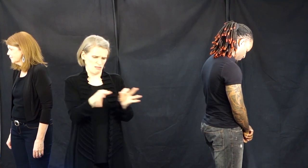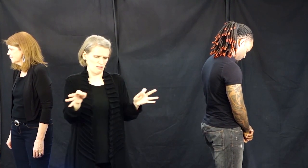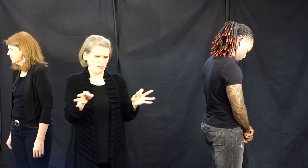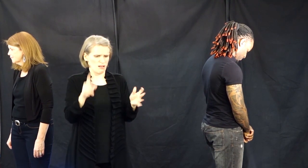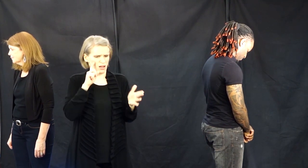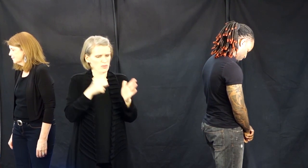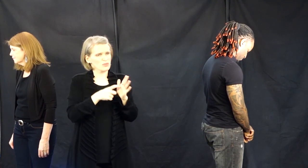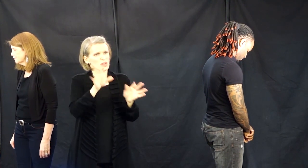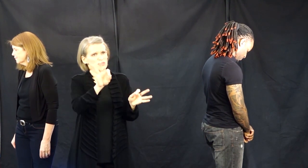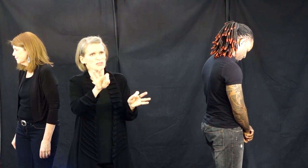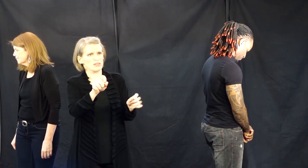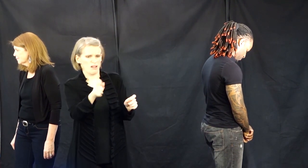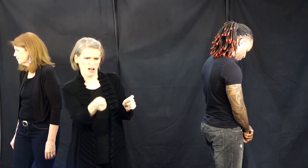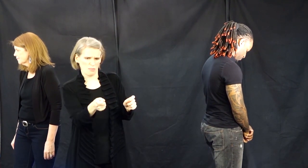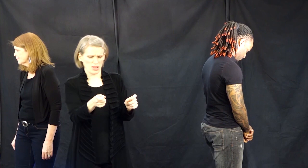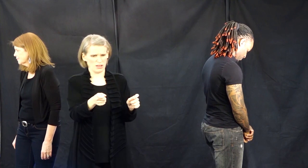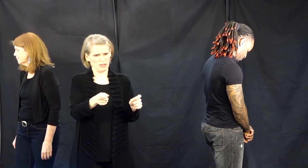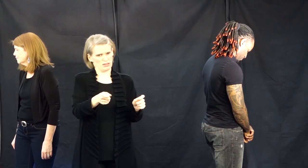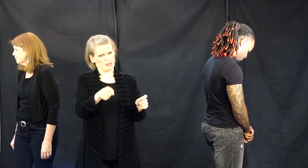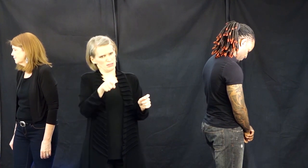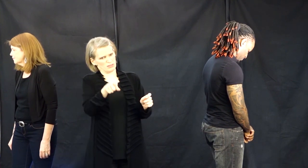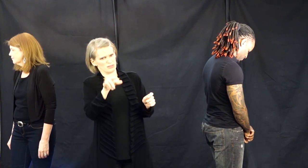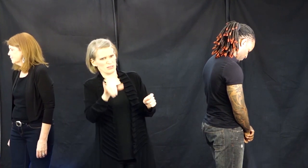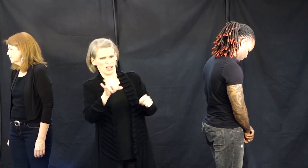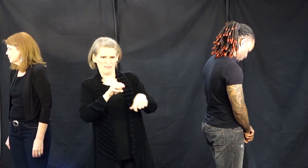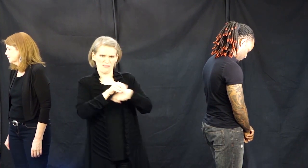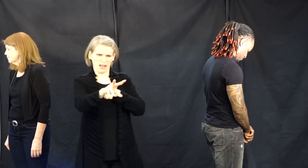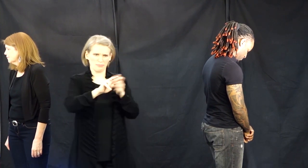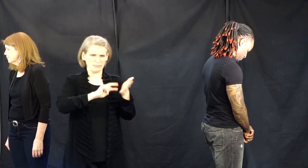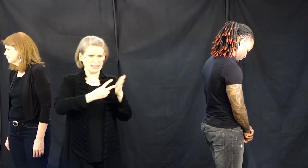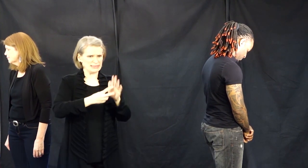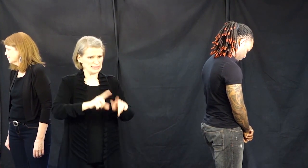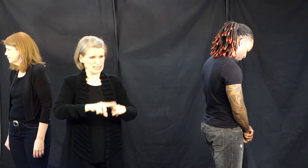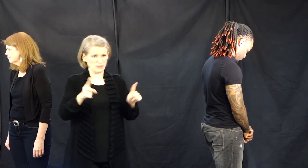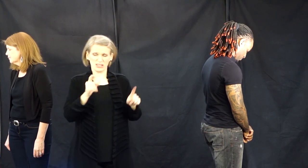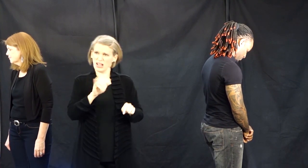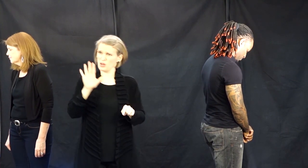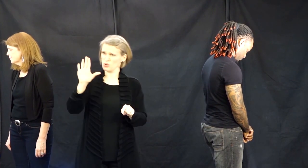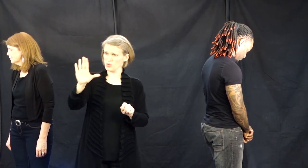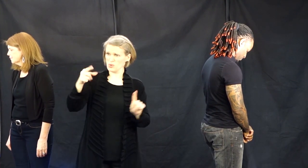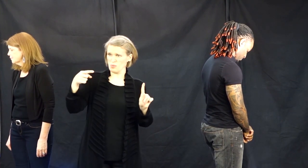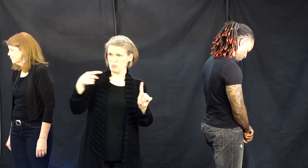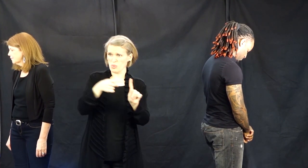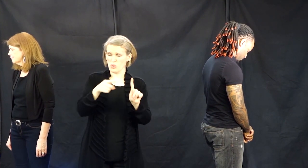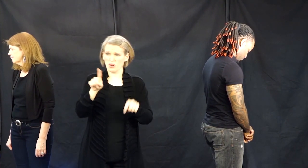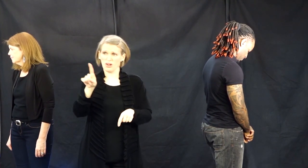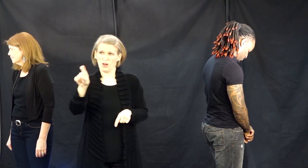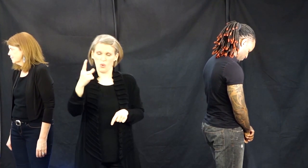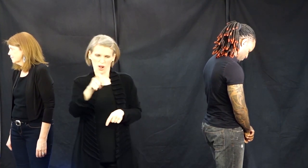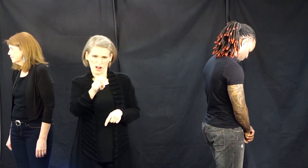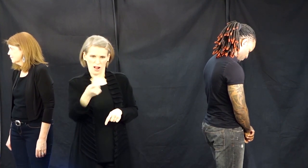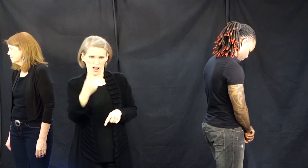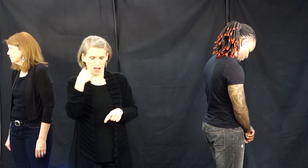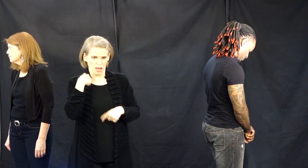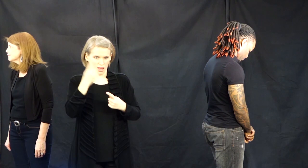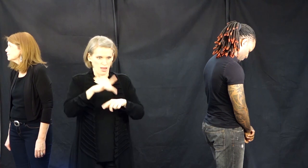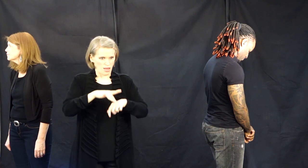the middle of a phrase. It changed the meaning. Did you intend this? One stroke and you've consumed my waking days. It